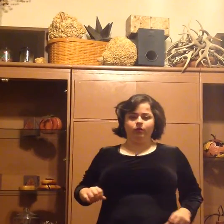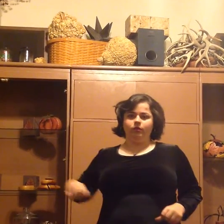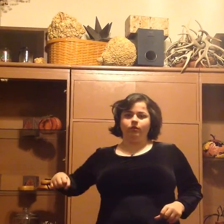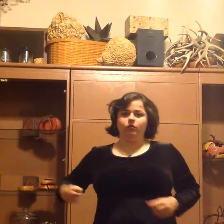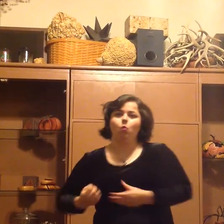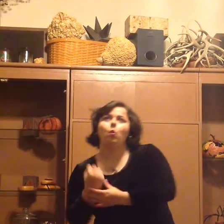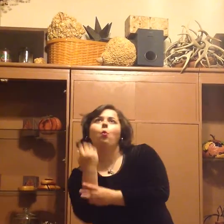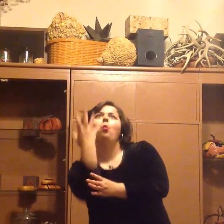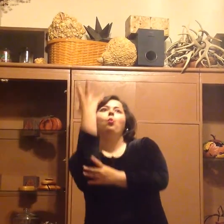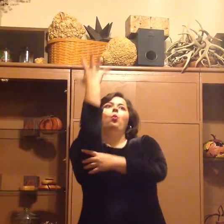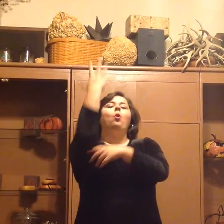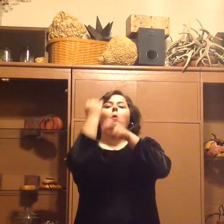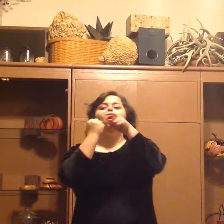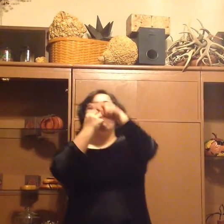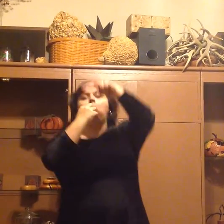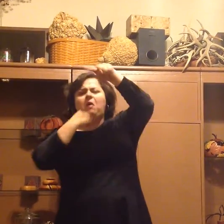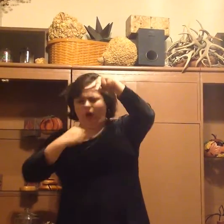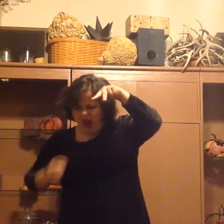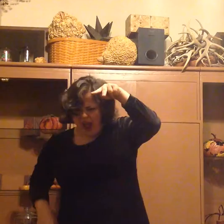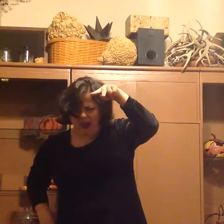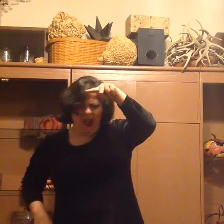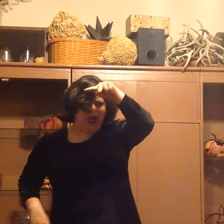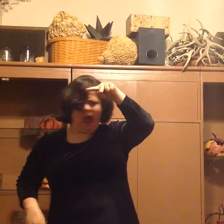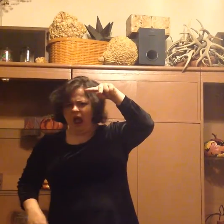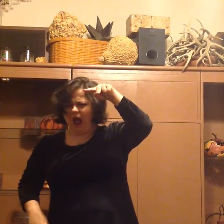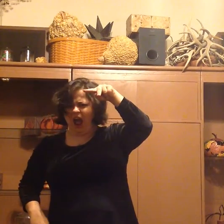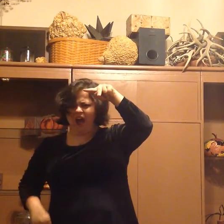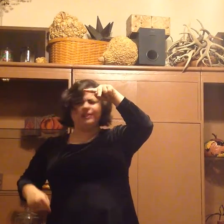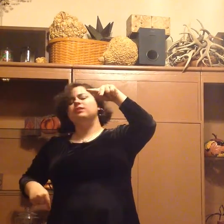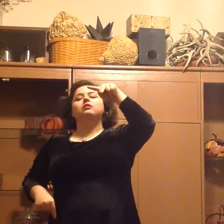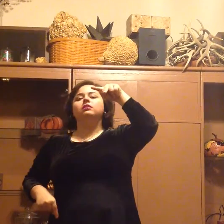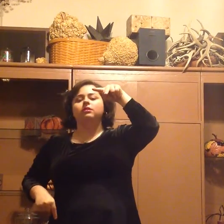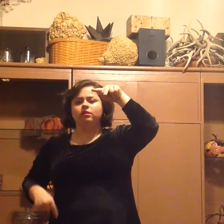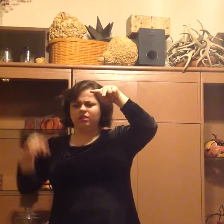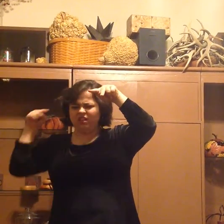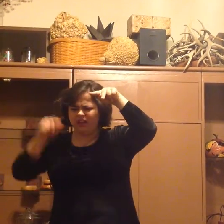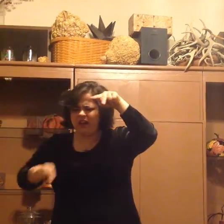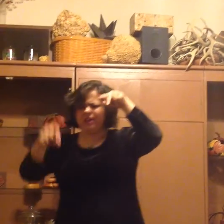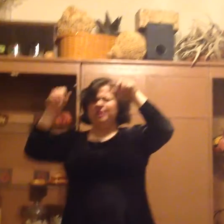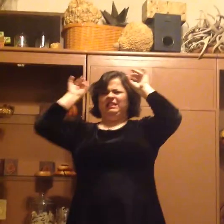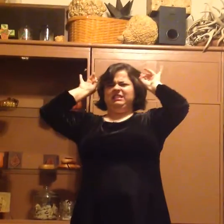The wise old bear, who lived at the top of the tallest yucca tree, thought this behavior